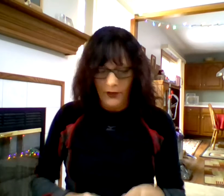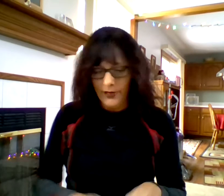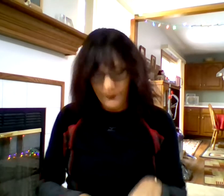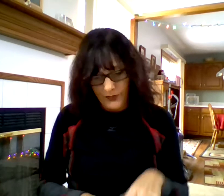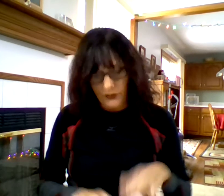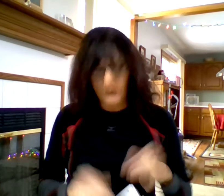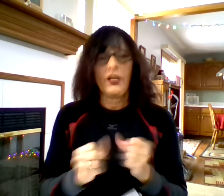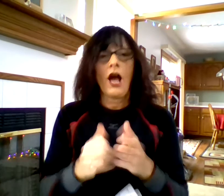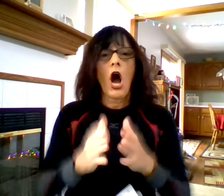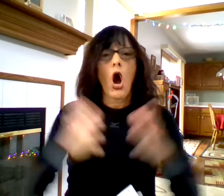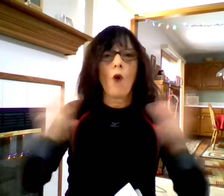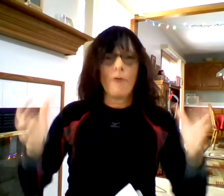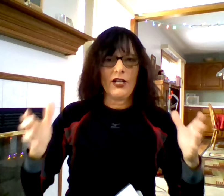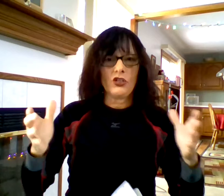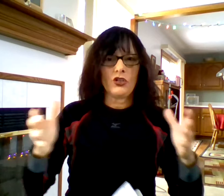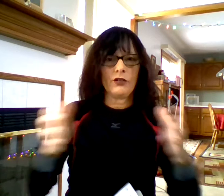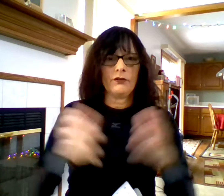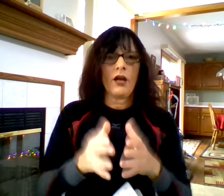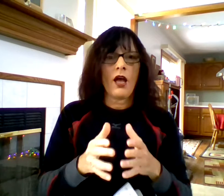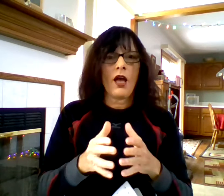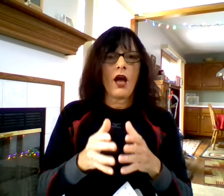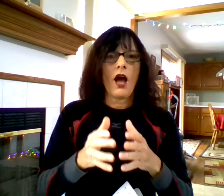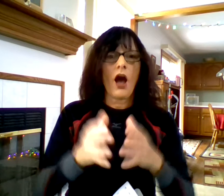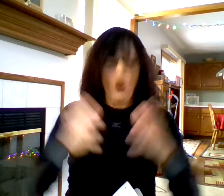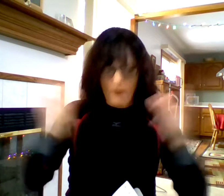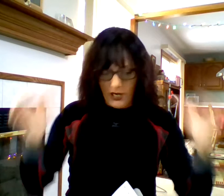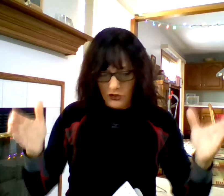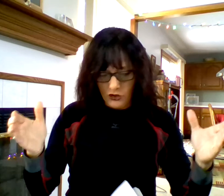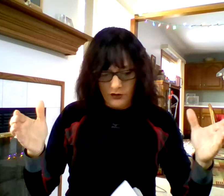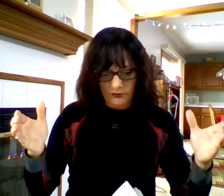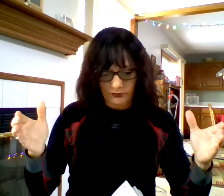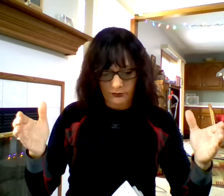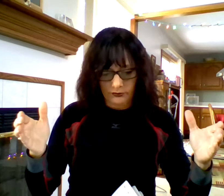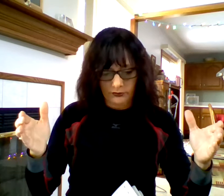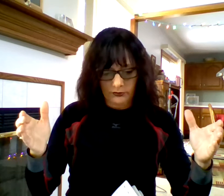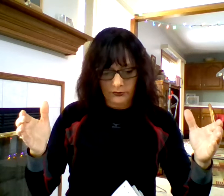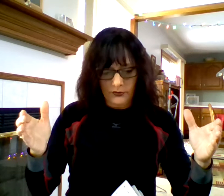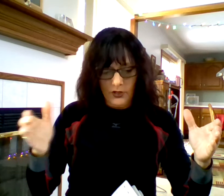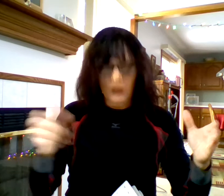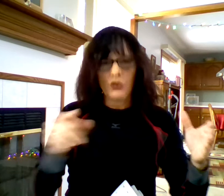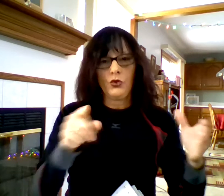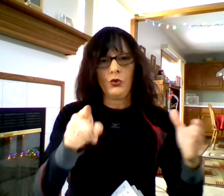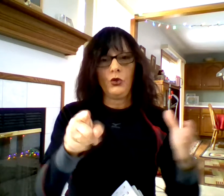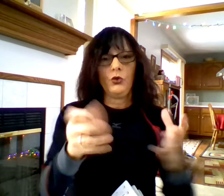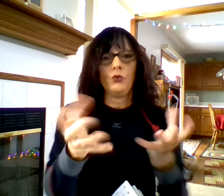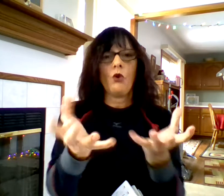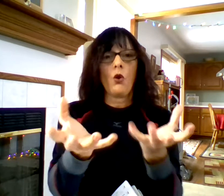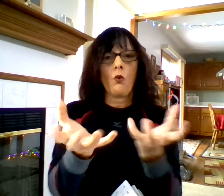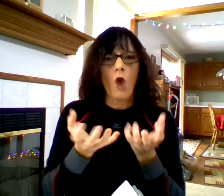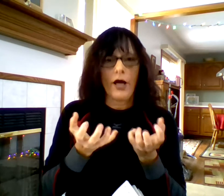Well, they do different. How much? How much do you